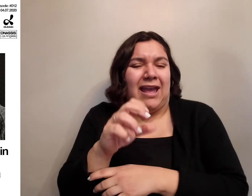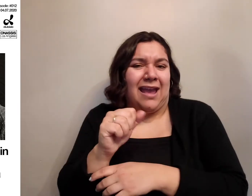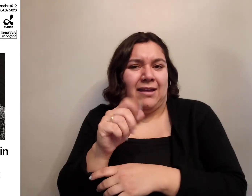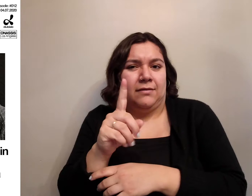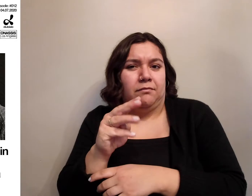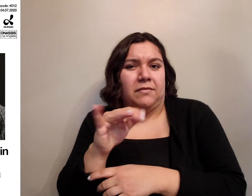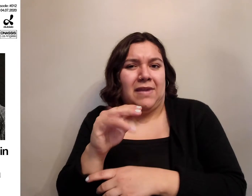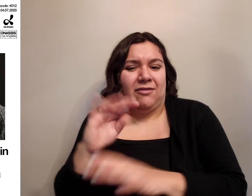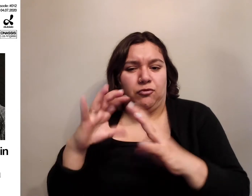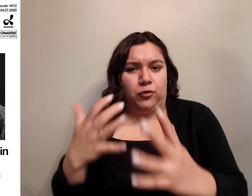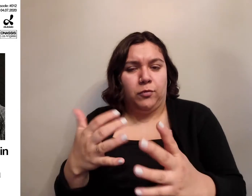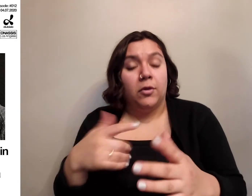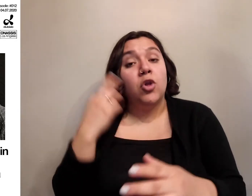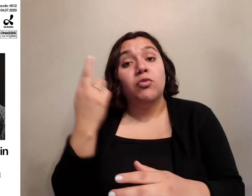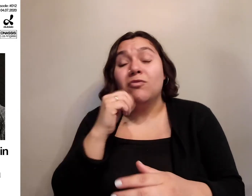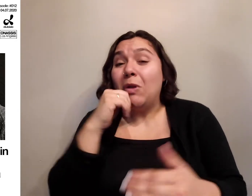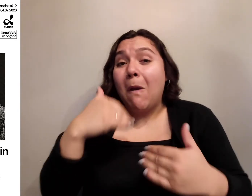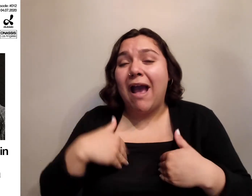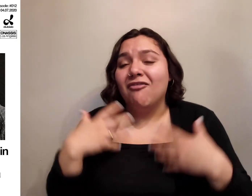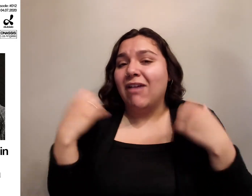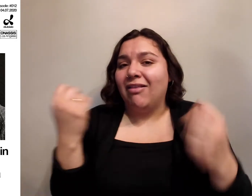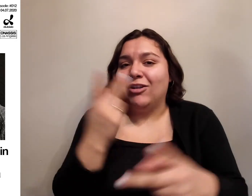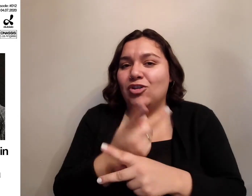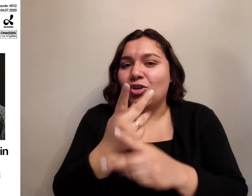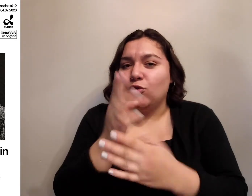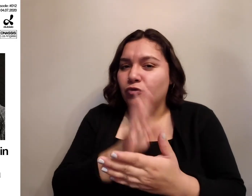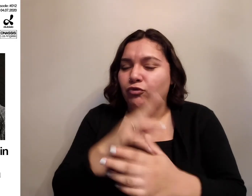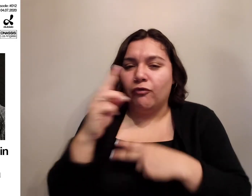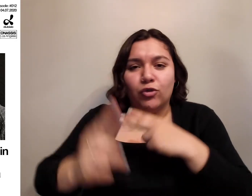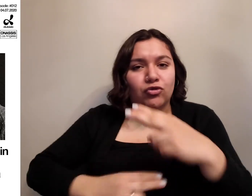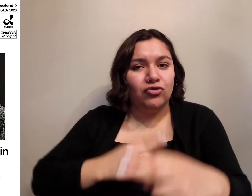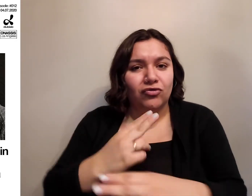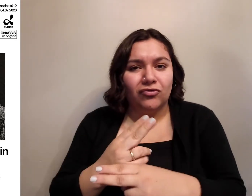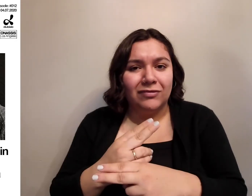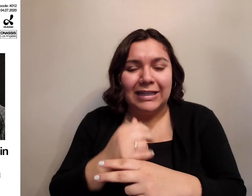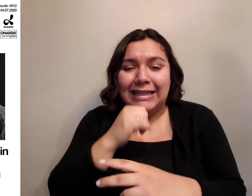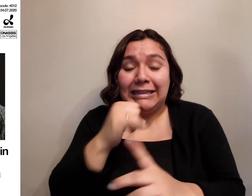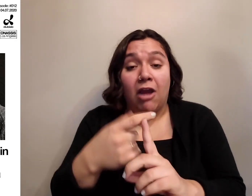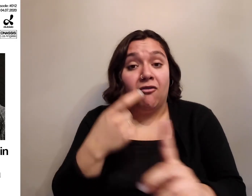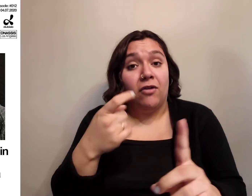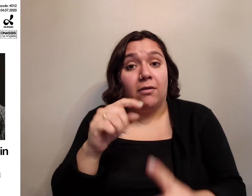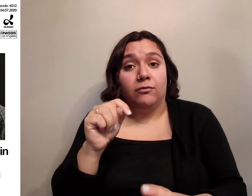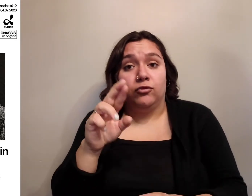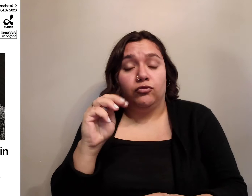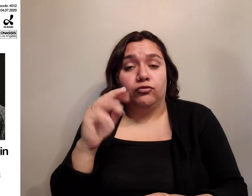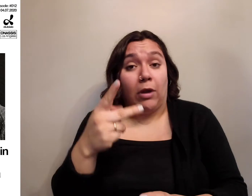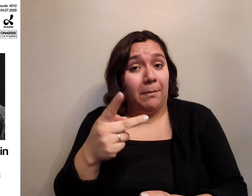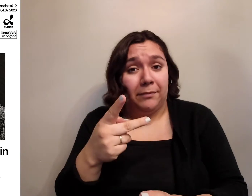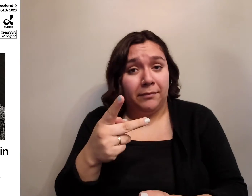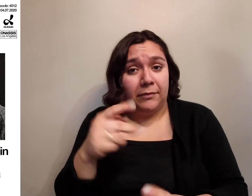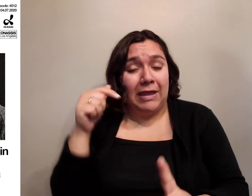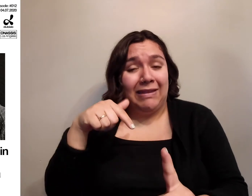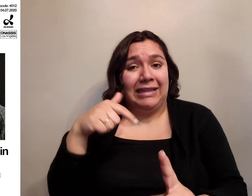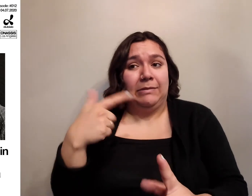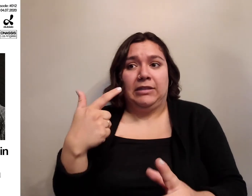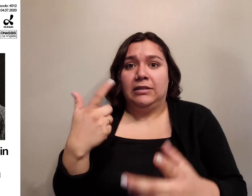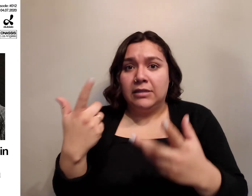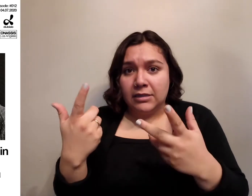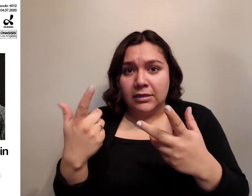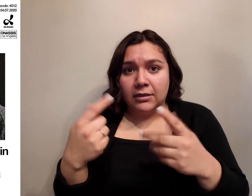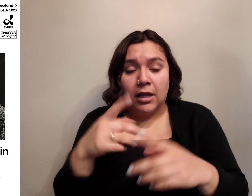fact that we don't have universal health care is not a product of the Trump administration, but this has been a